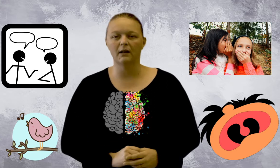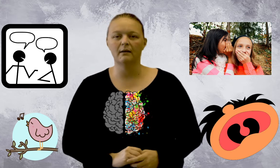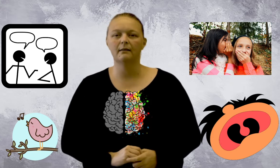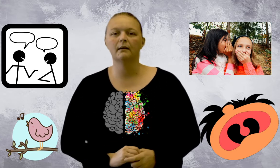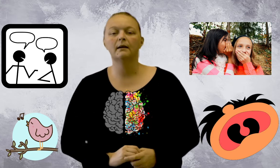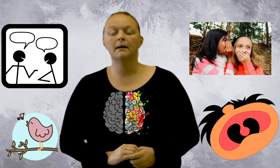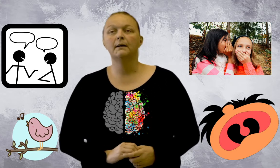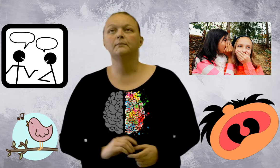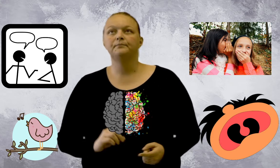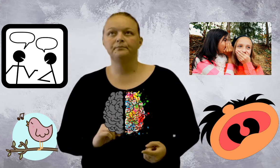list.